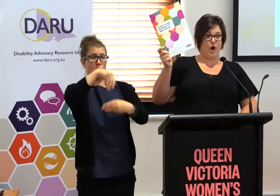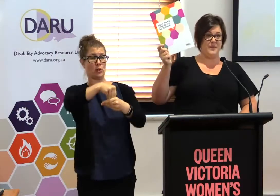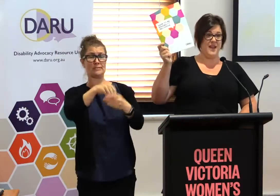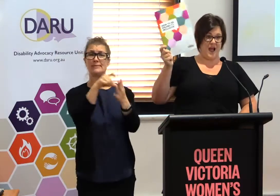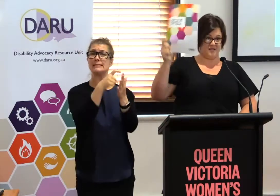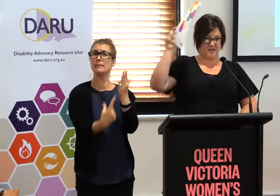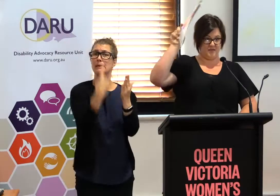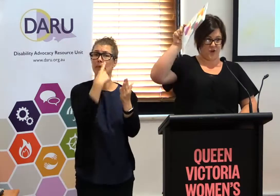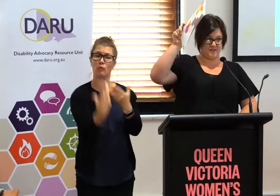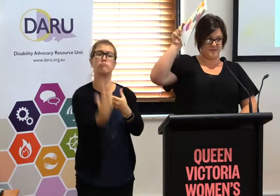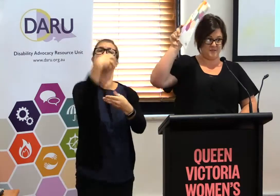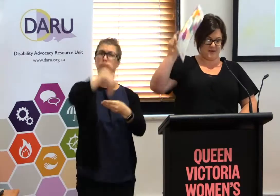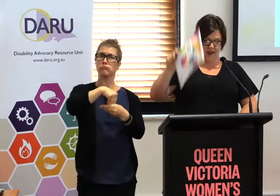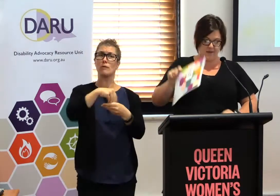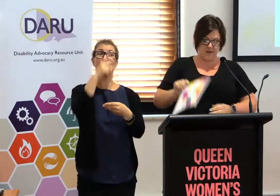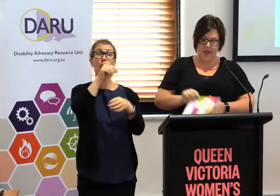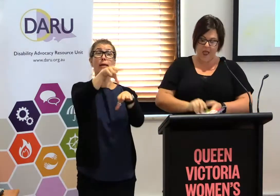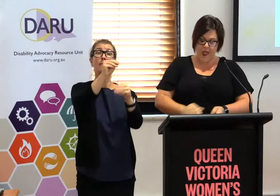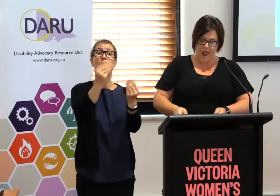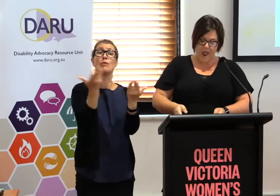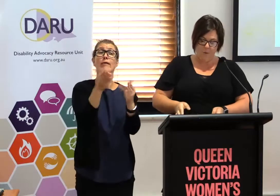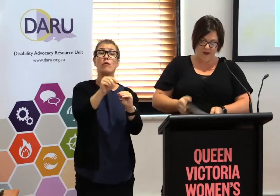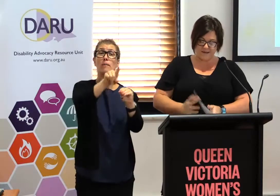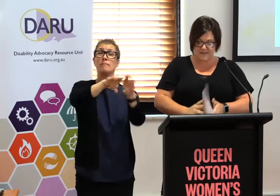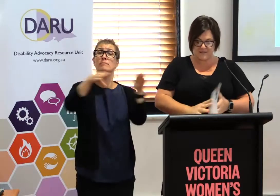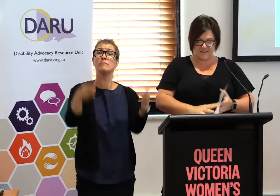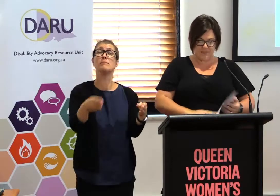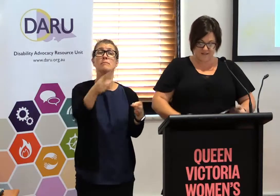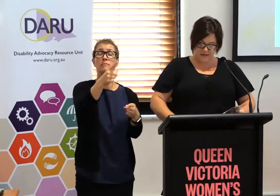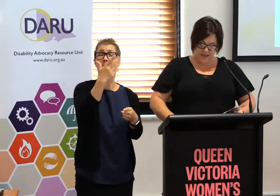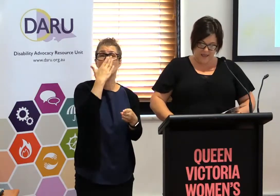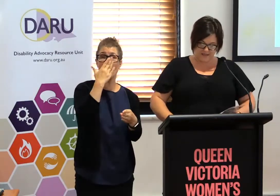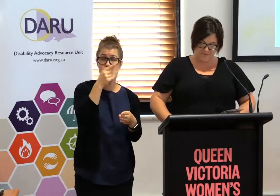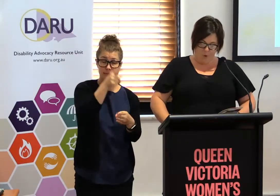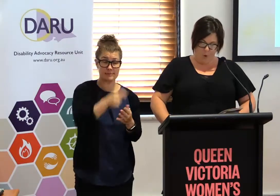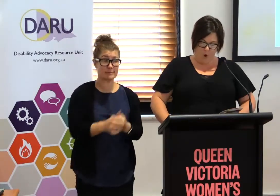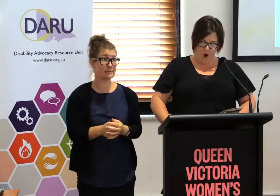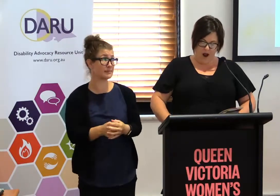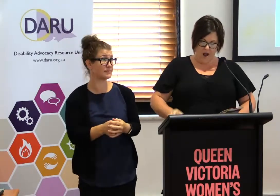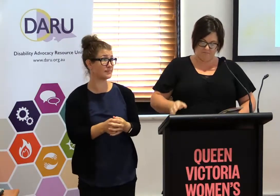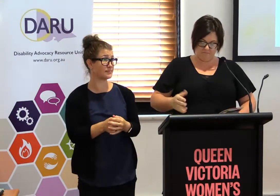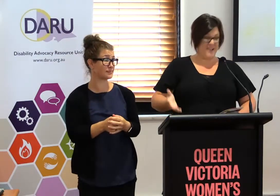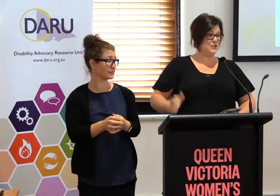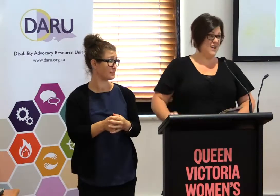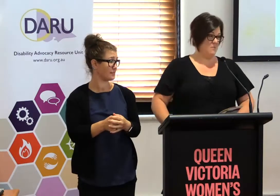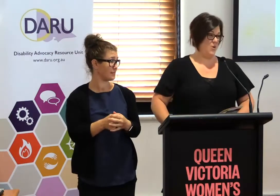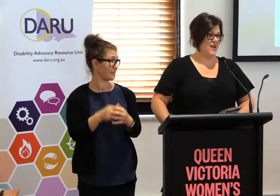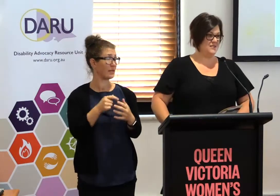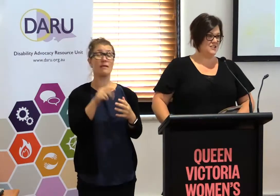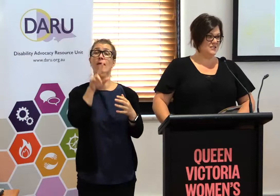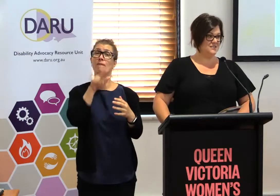up a copy at the front today. What it is basically it's for